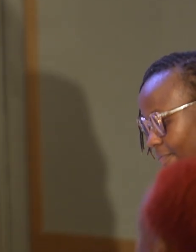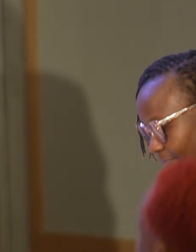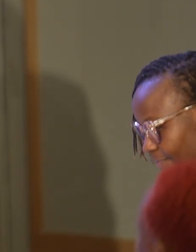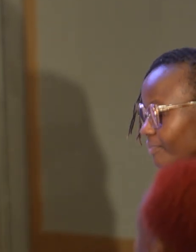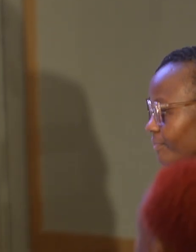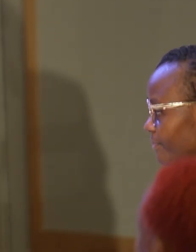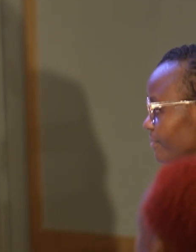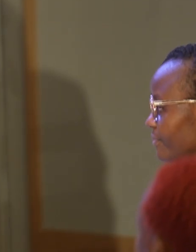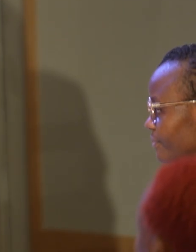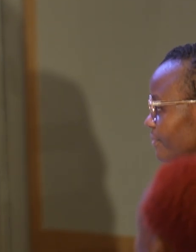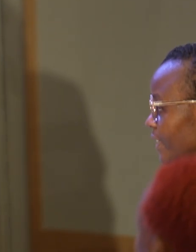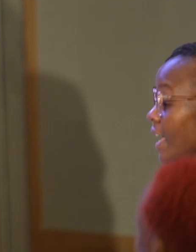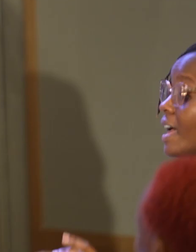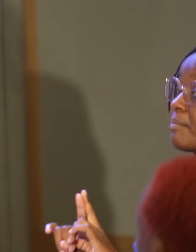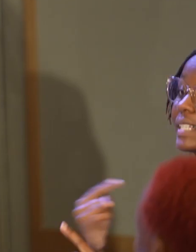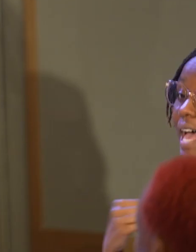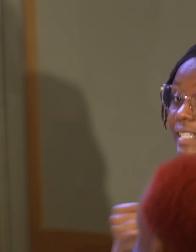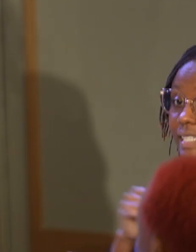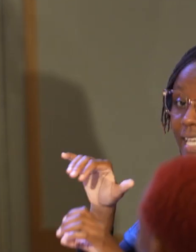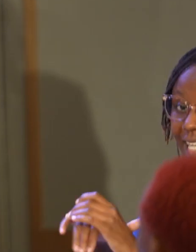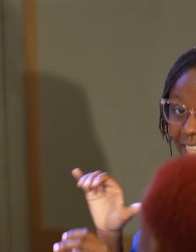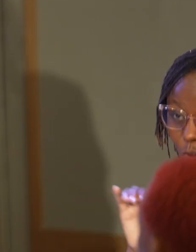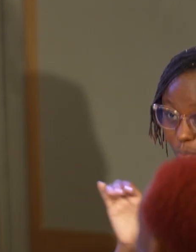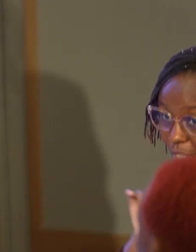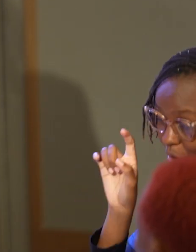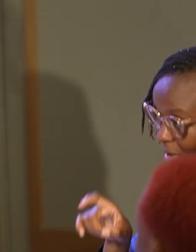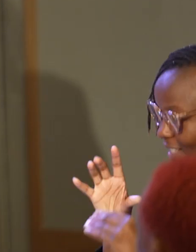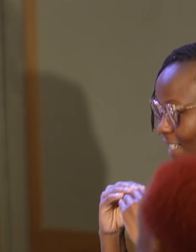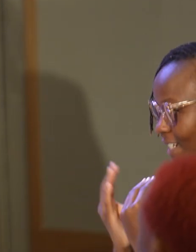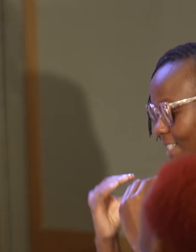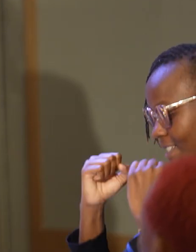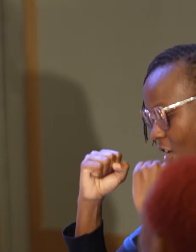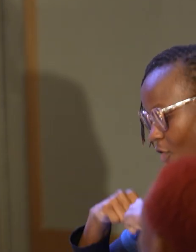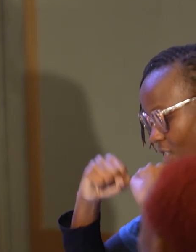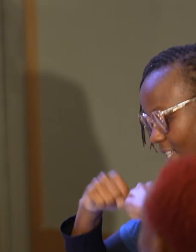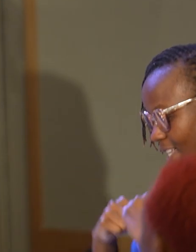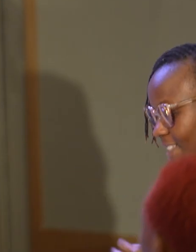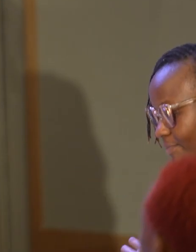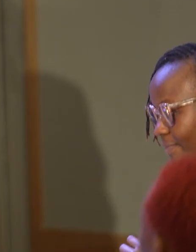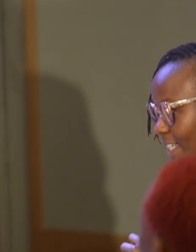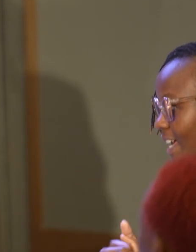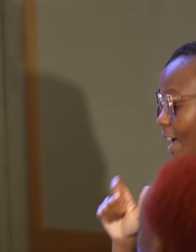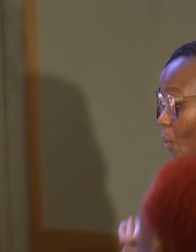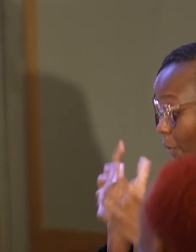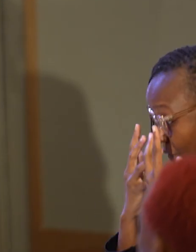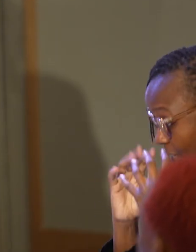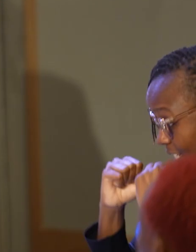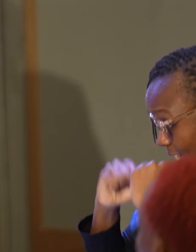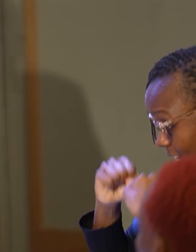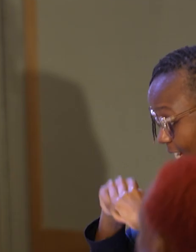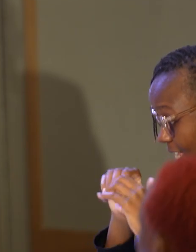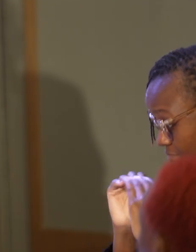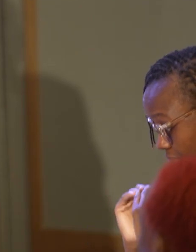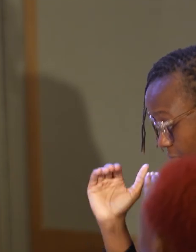We, in the committees, need to build consensus. After we have built consensus at the committee